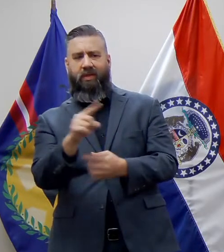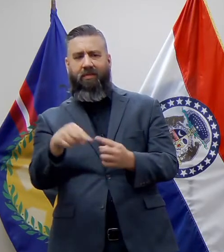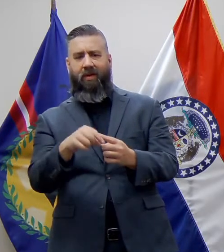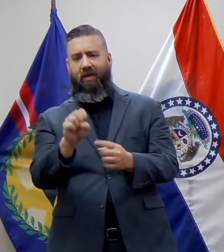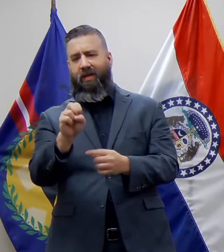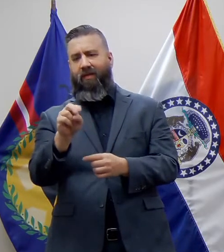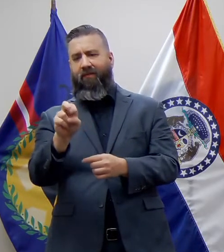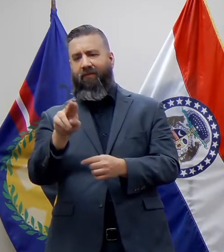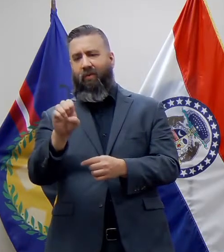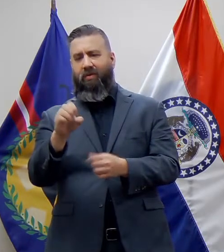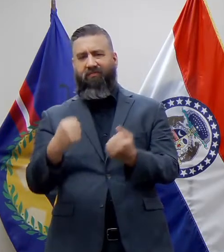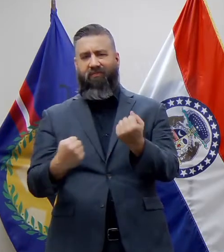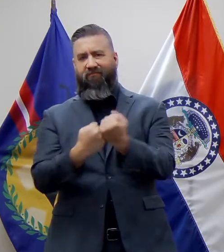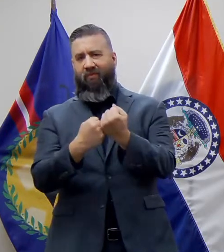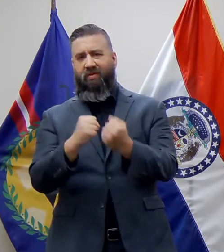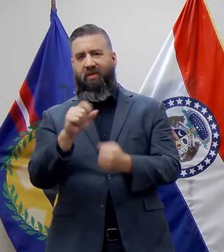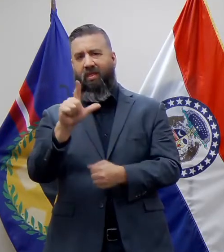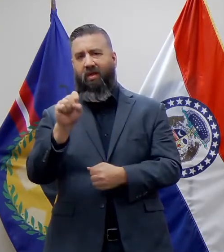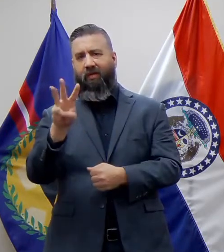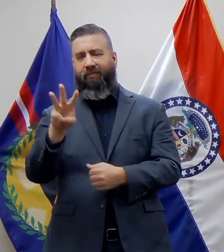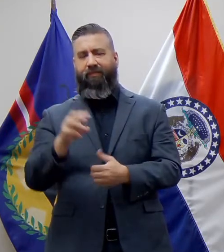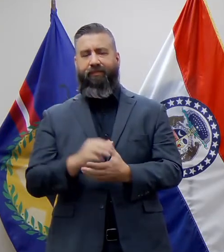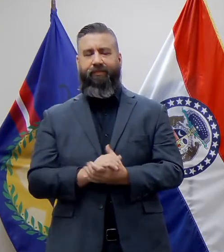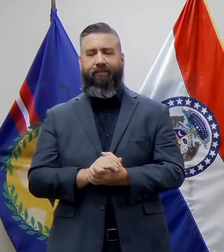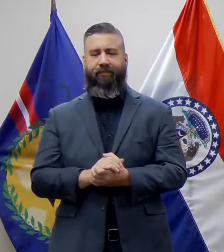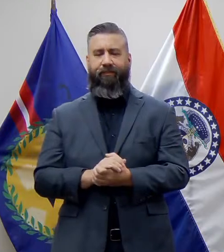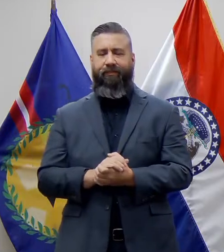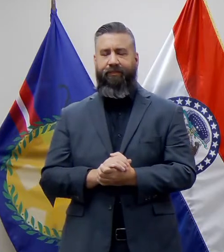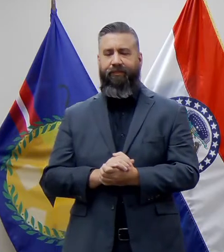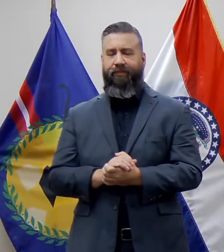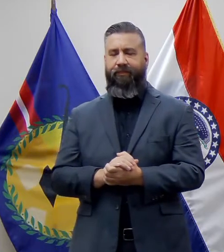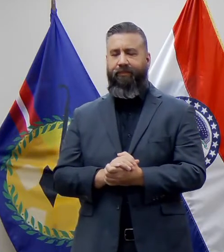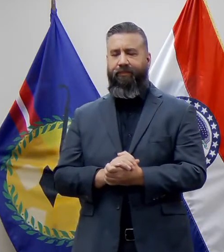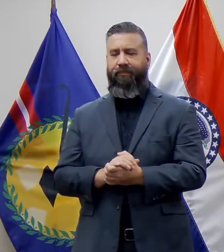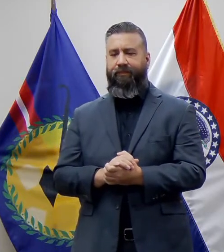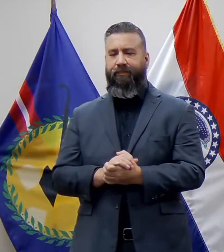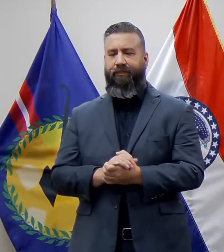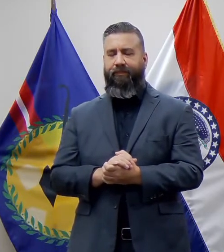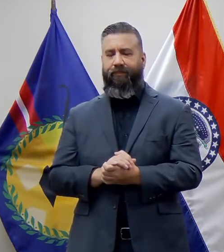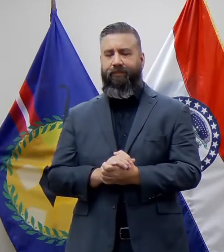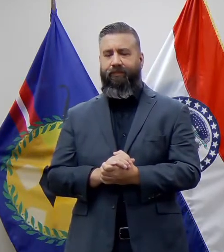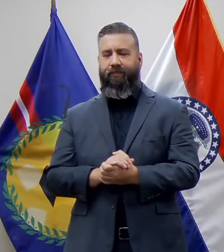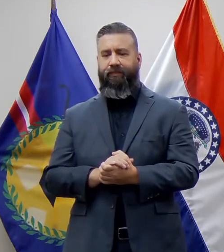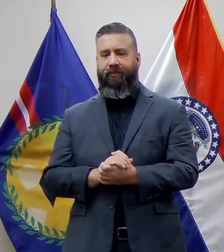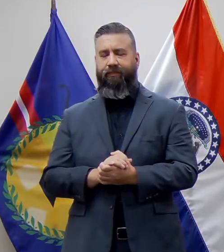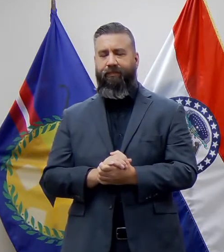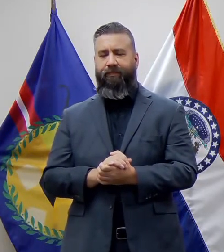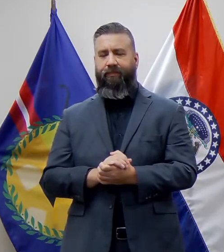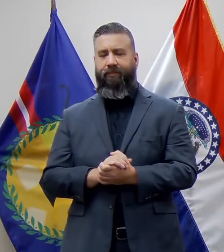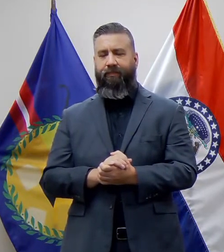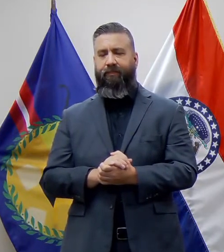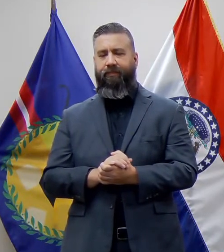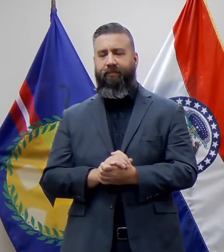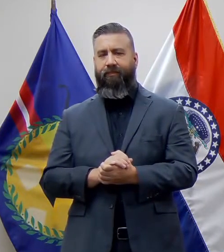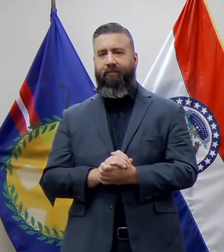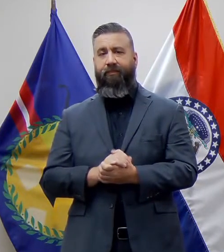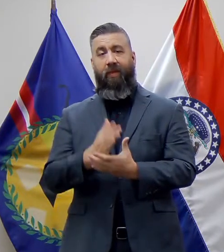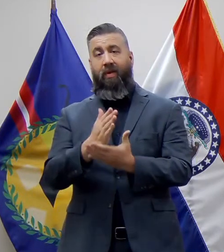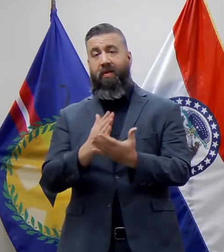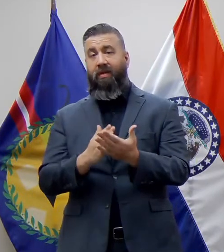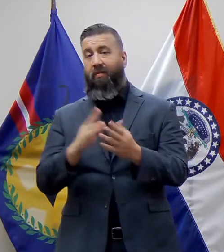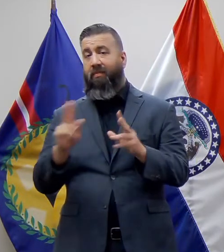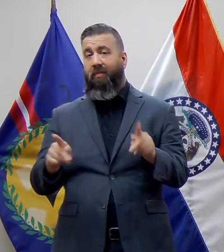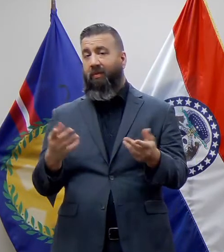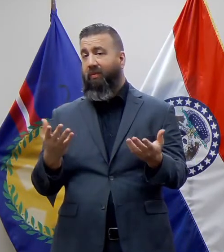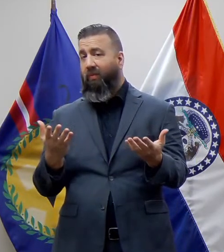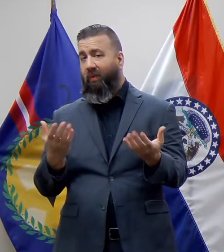enforceability? So the question is about enforceability of the mask mandate. You know, there are some folks that just want